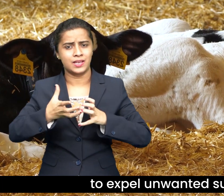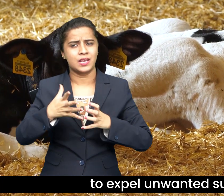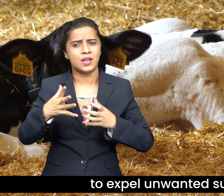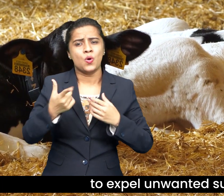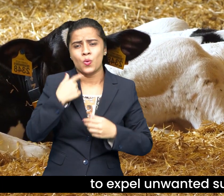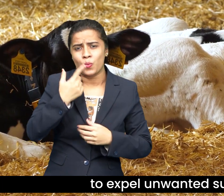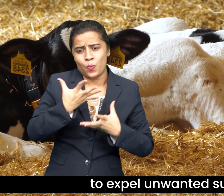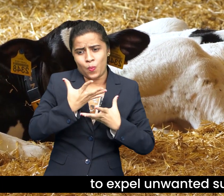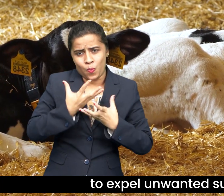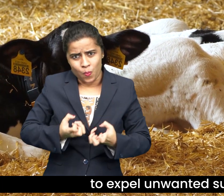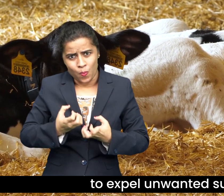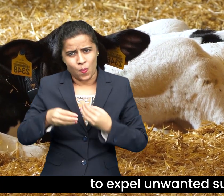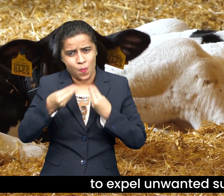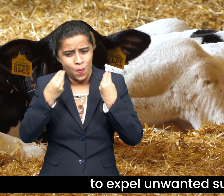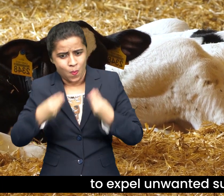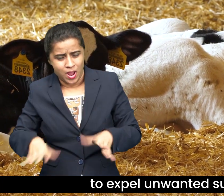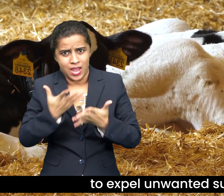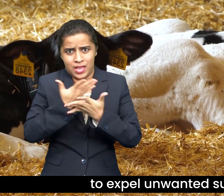food canal.